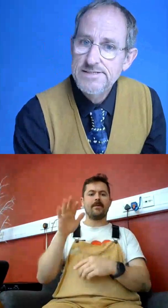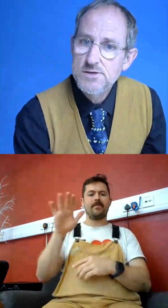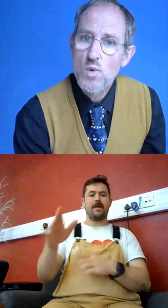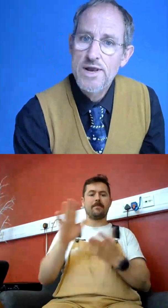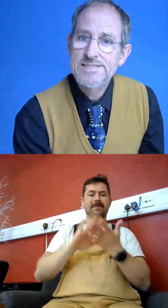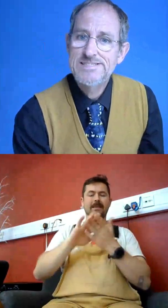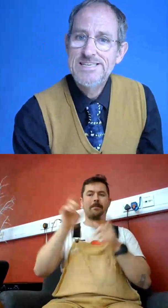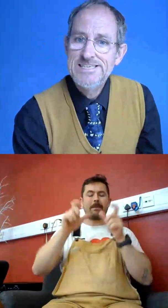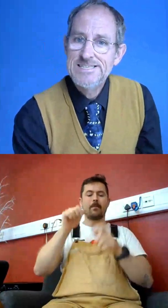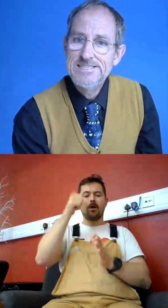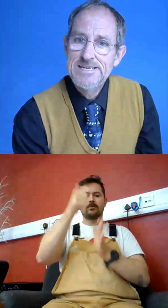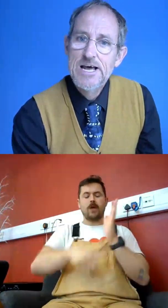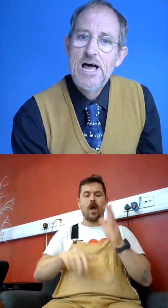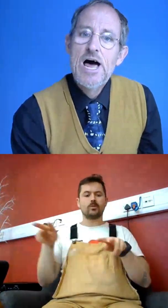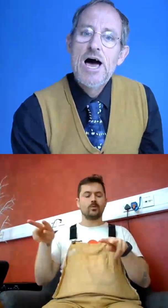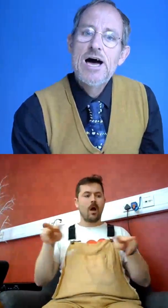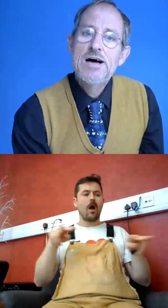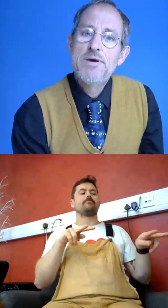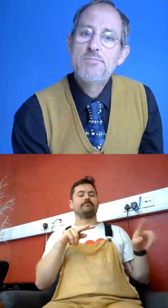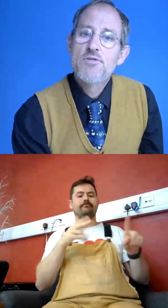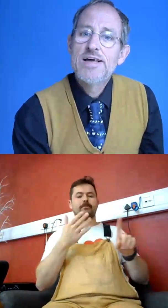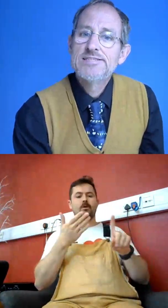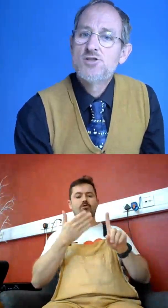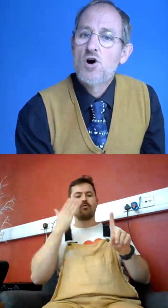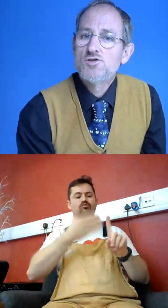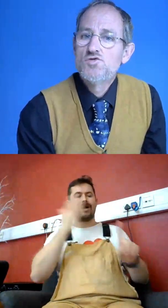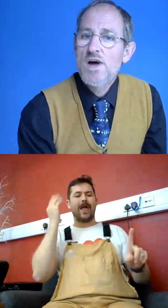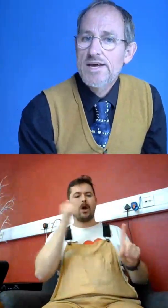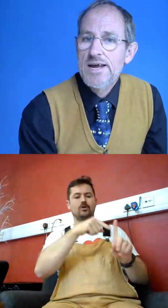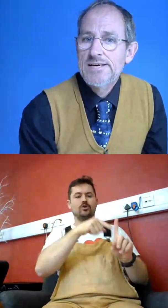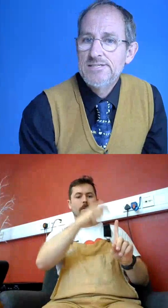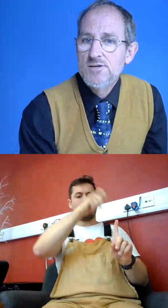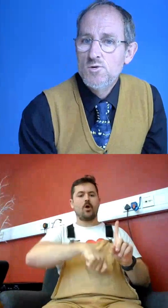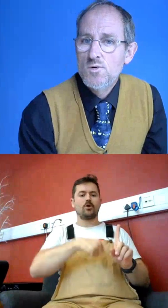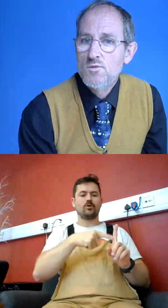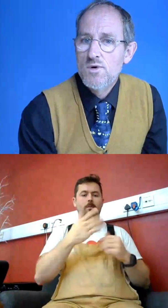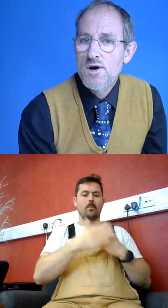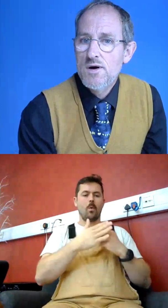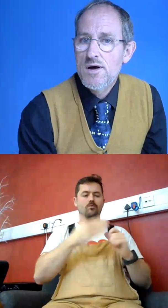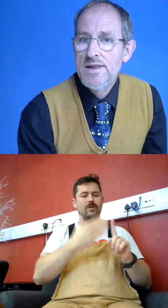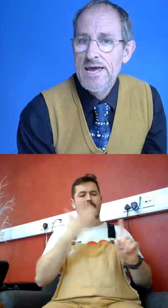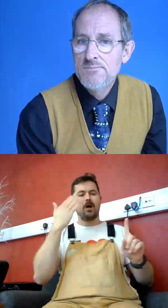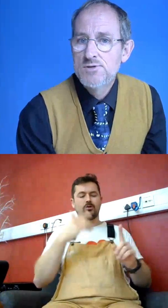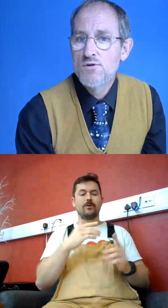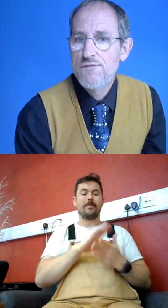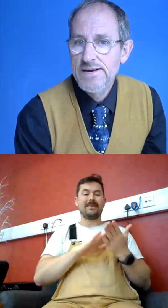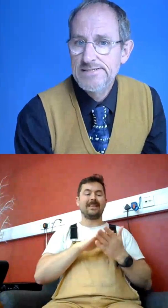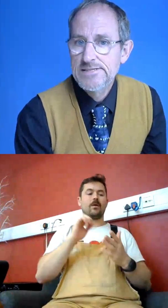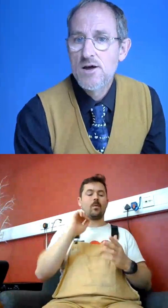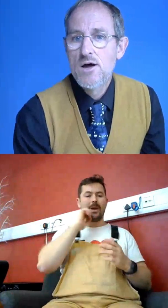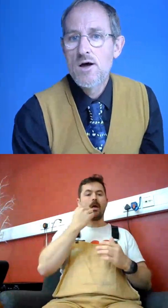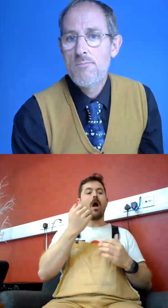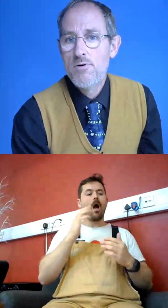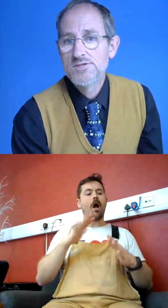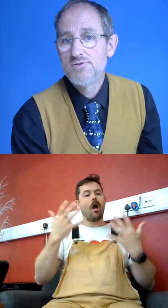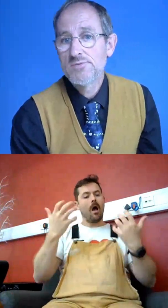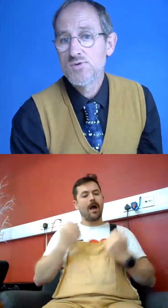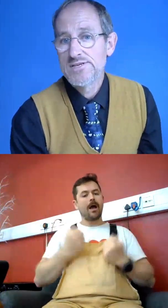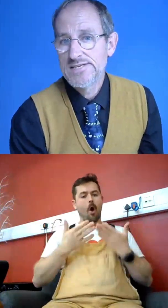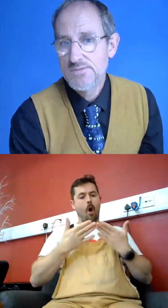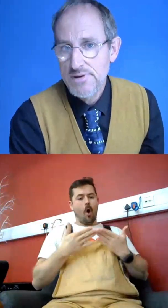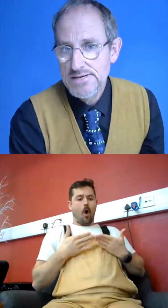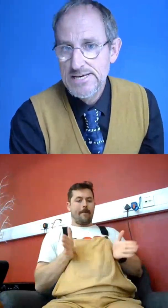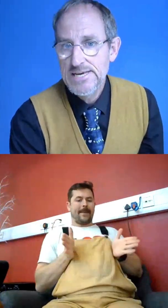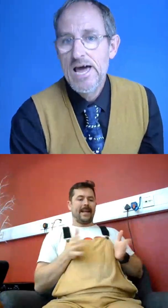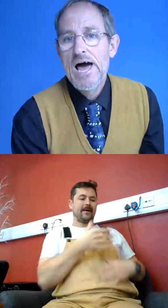your face when it's needed, and people then start to recognize you, a name to a face, a person